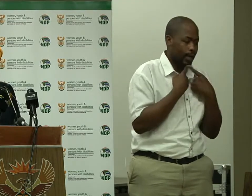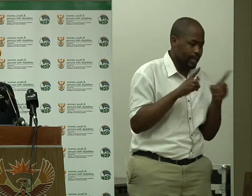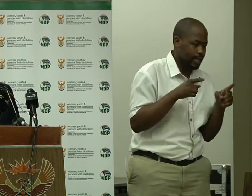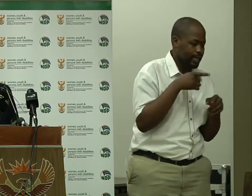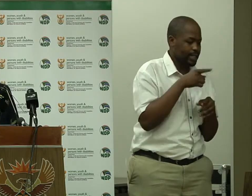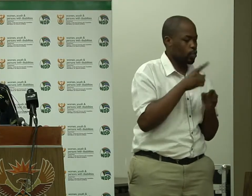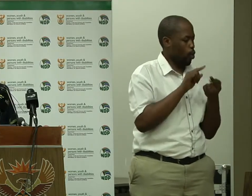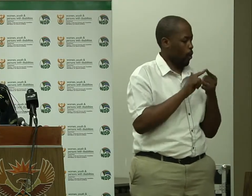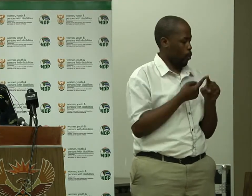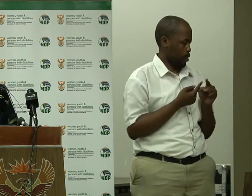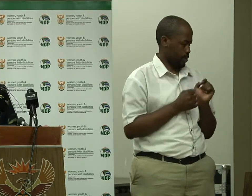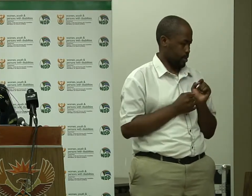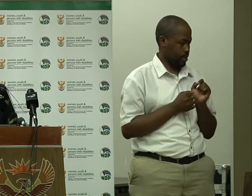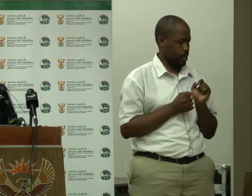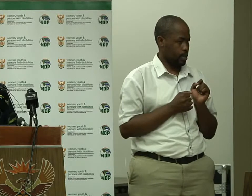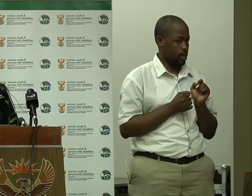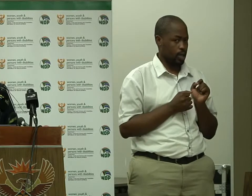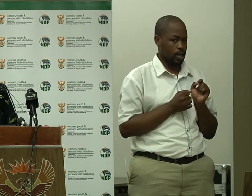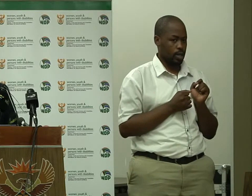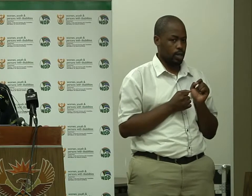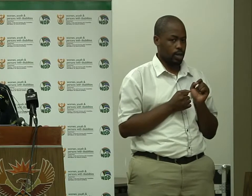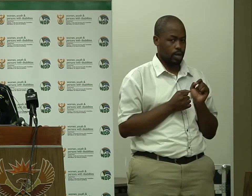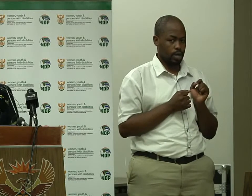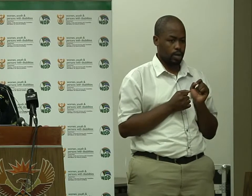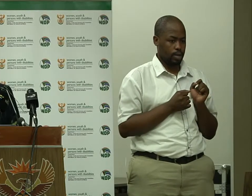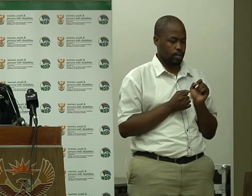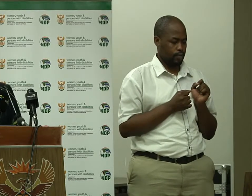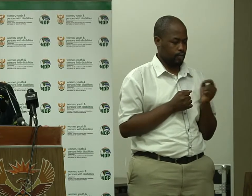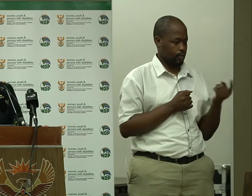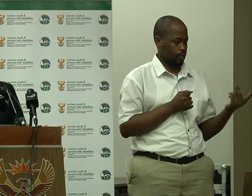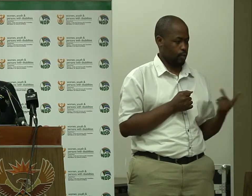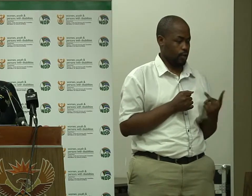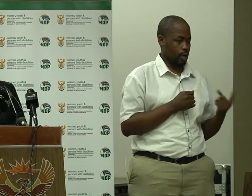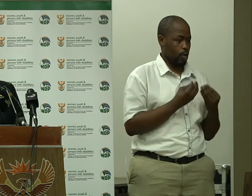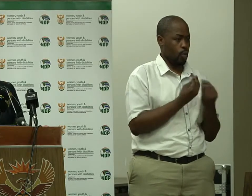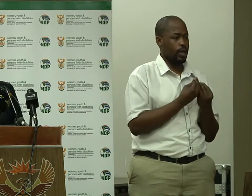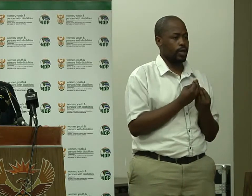one point that together with PEN